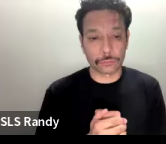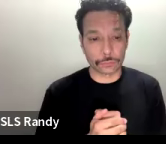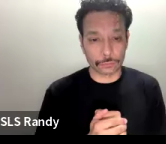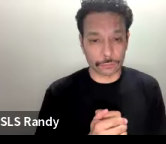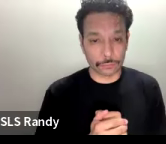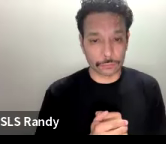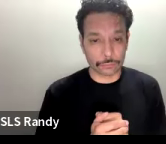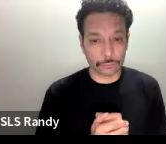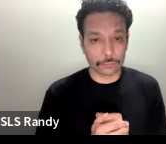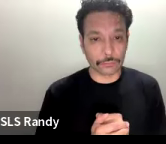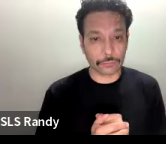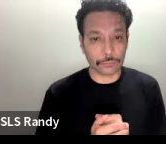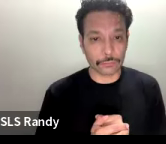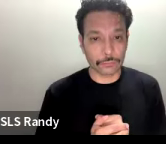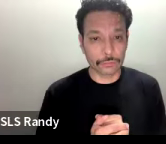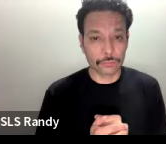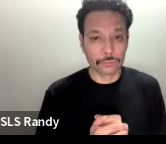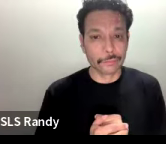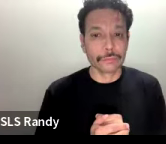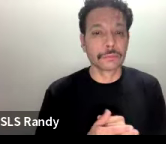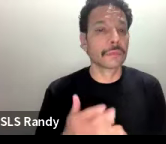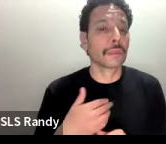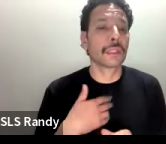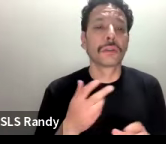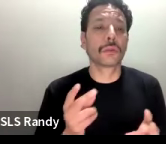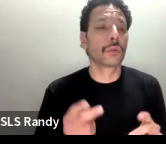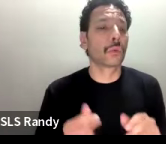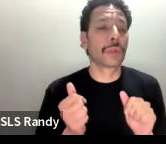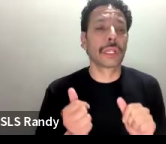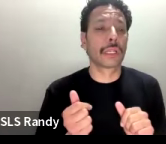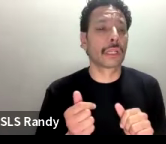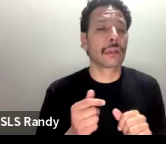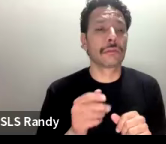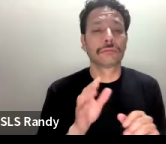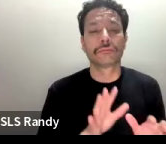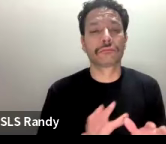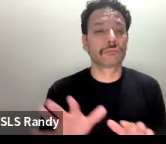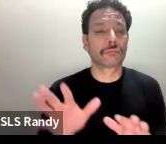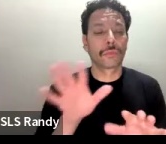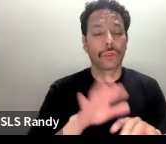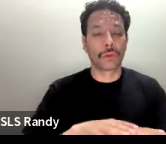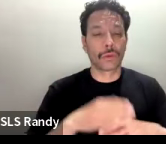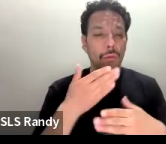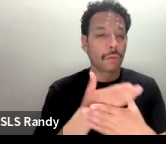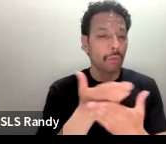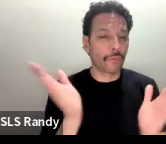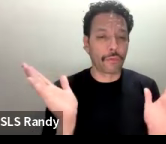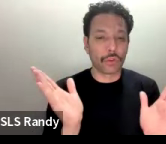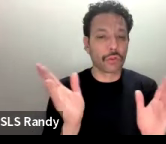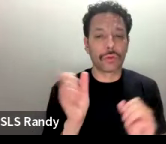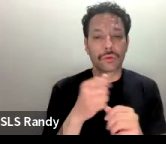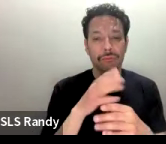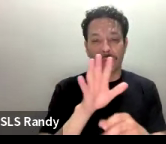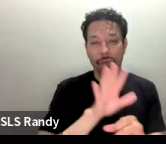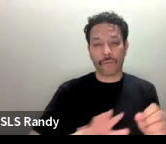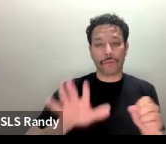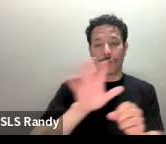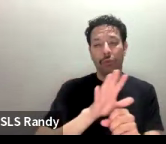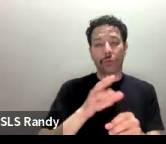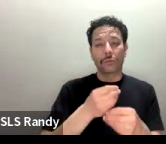That's just kind of my quick overview given time constraints for the evening, but if there are